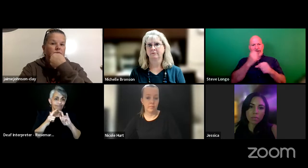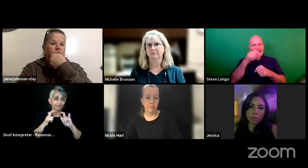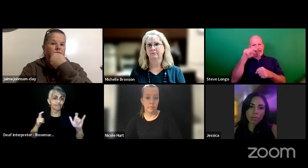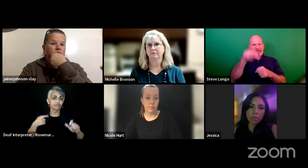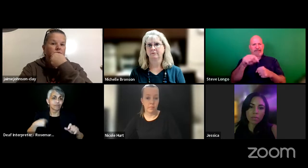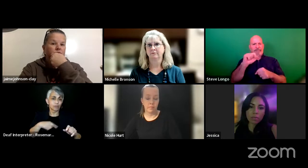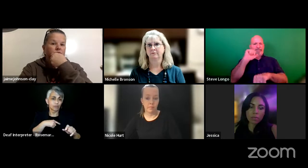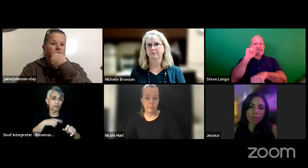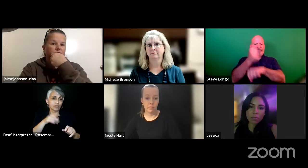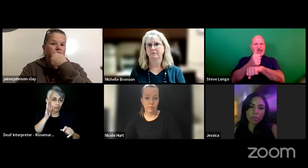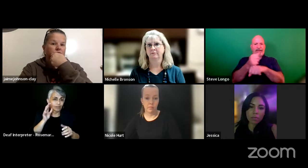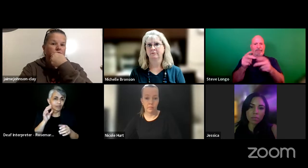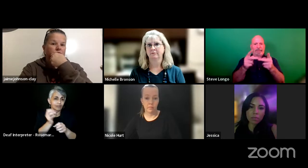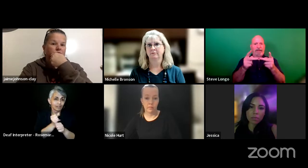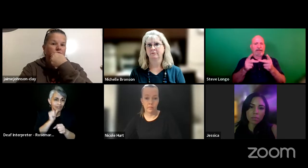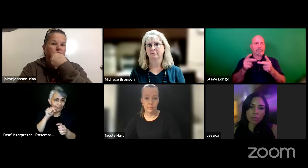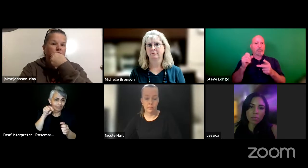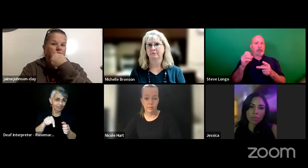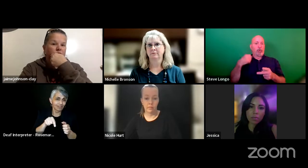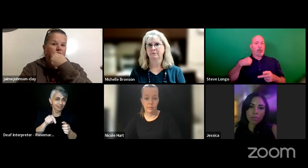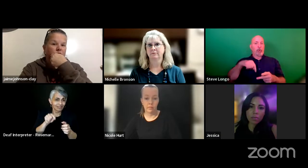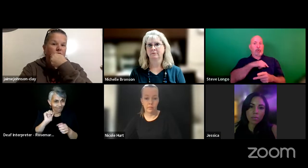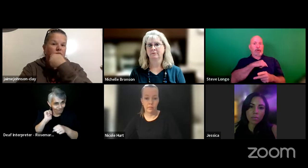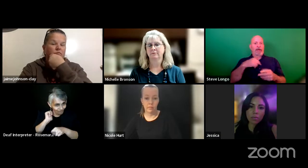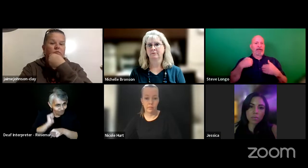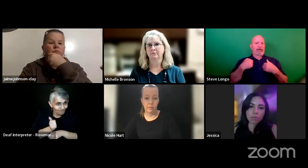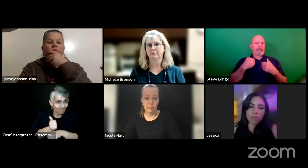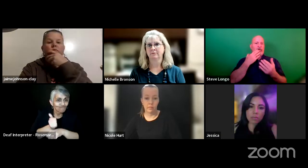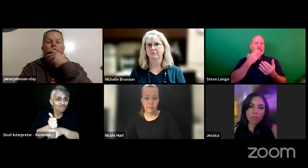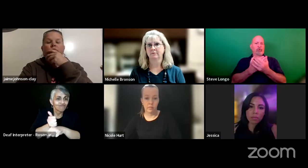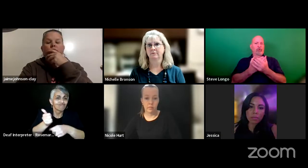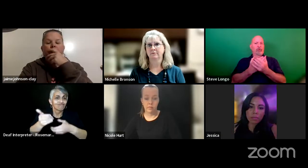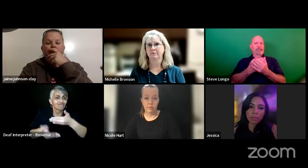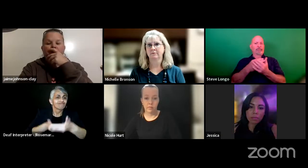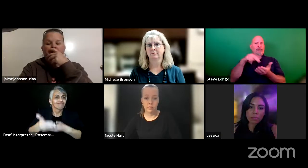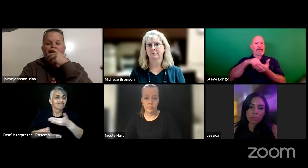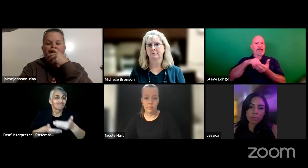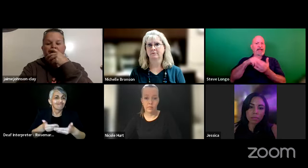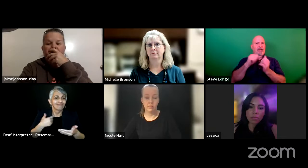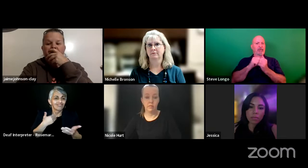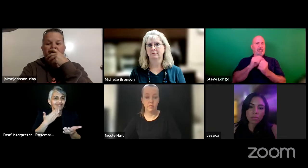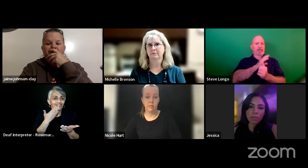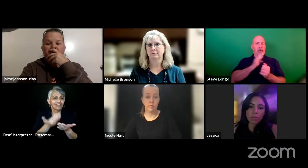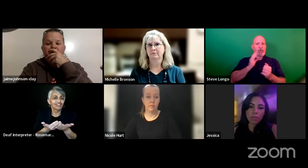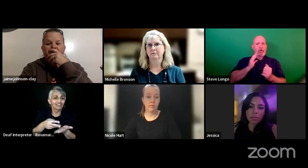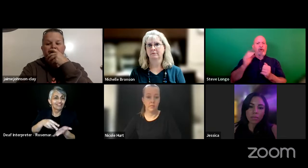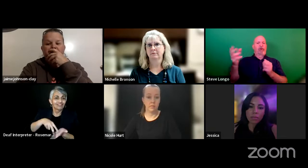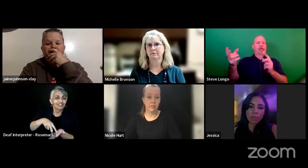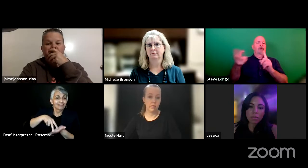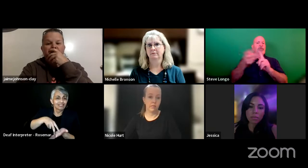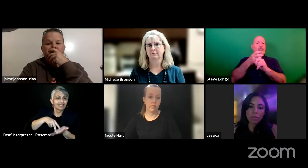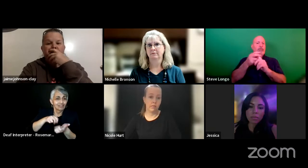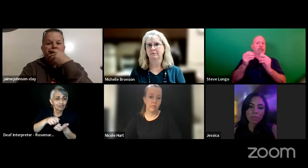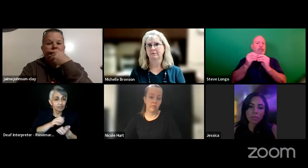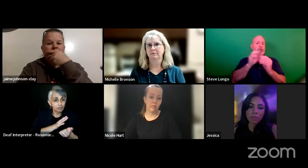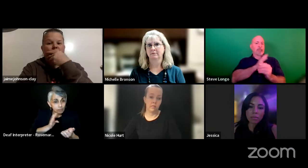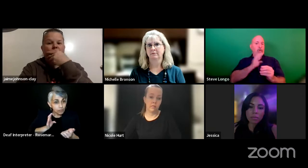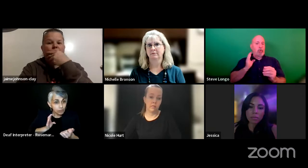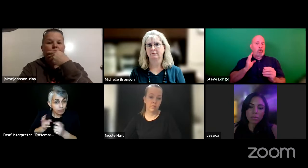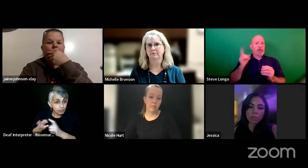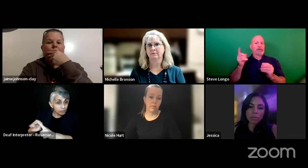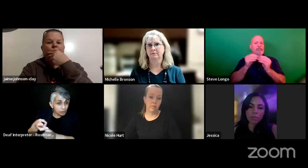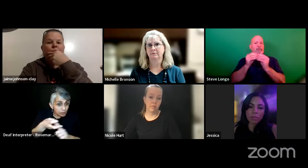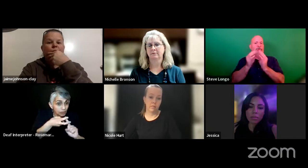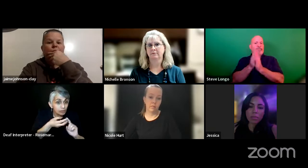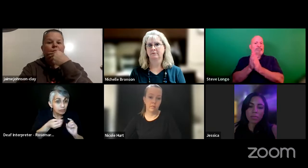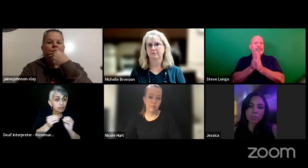procedures, recruiting, etc. I would really like this to be a steadfast place and the board to be